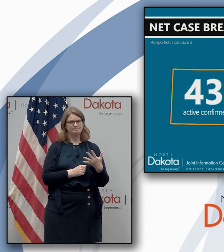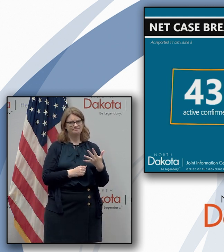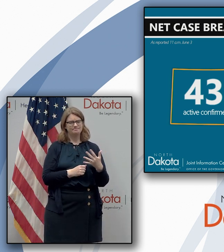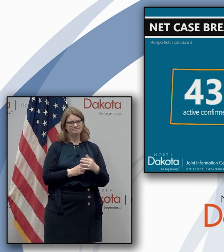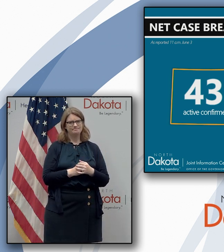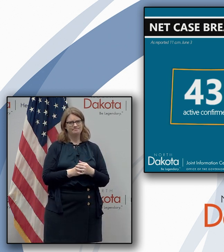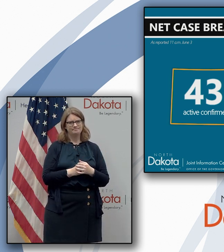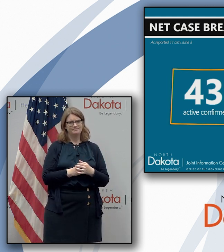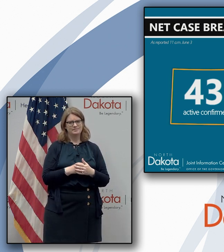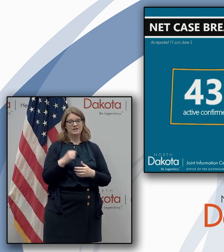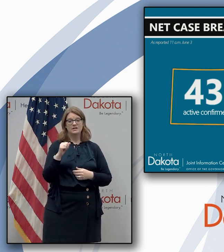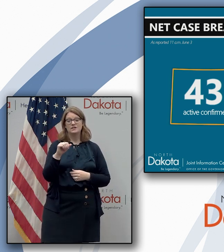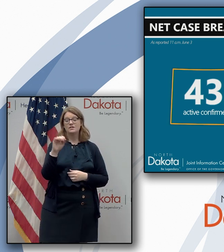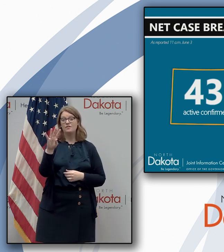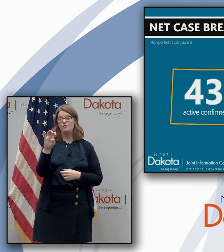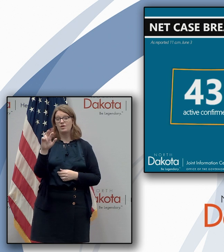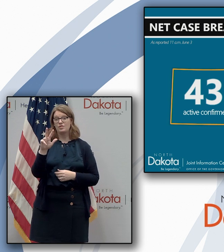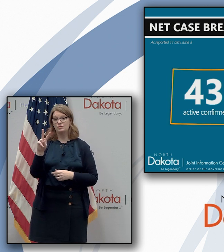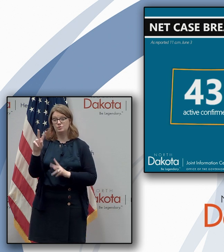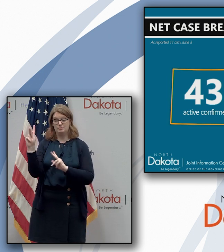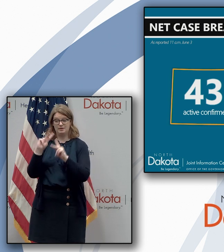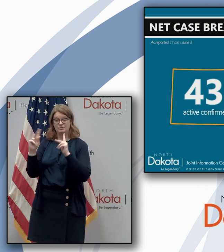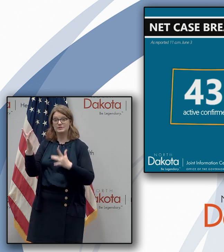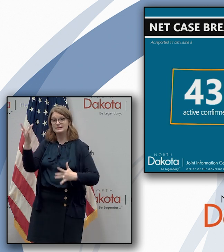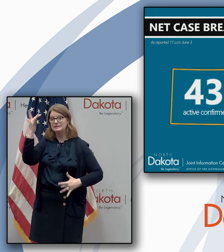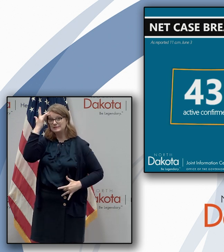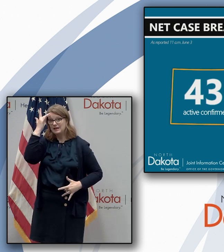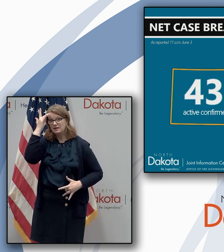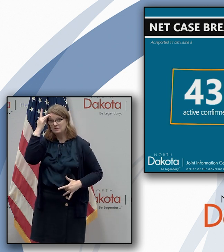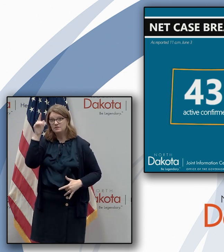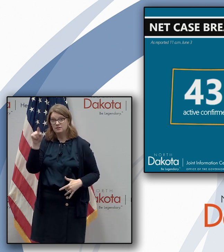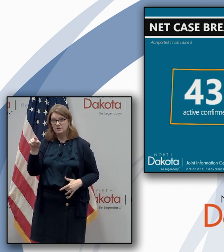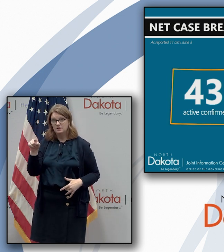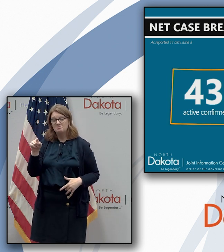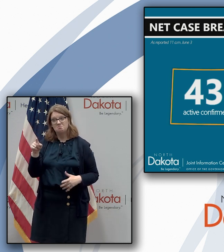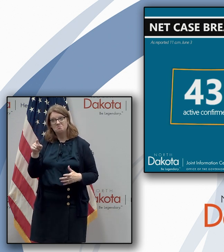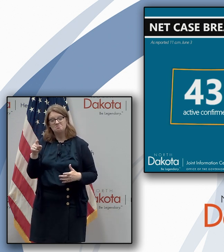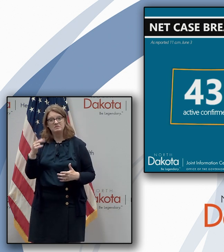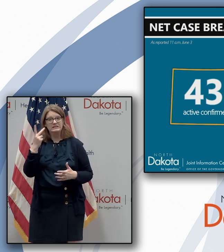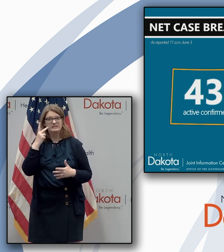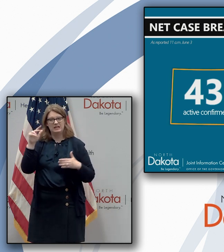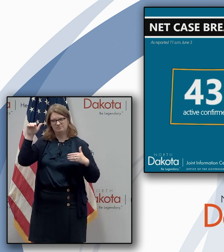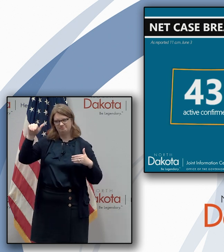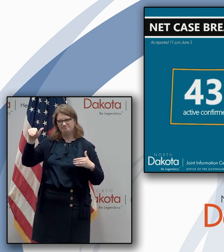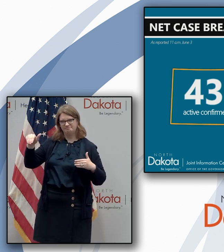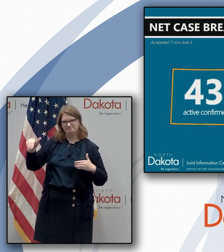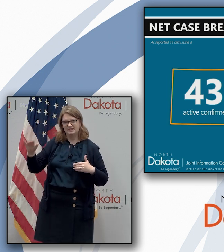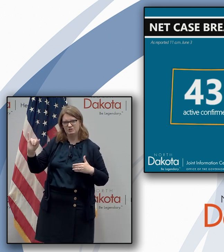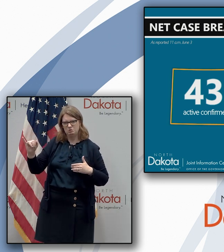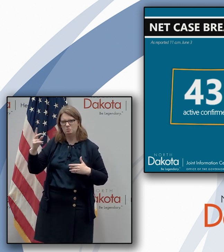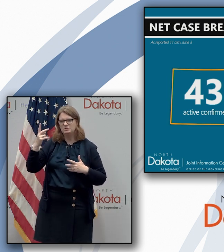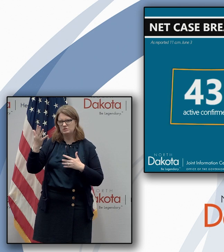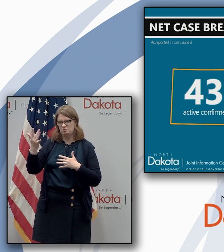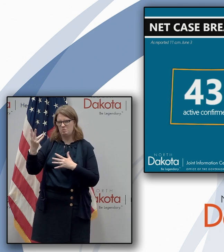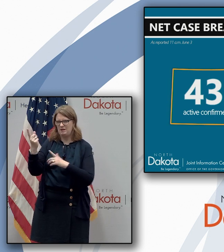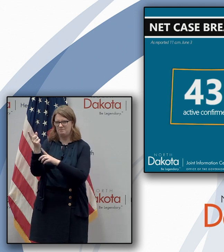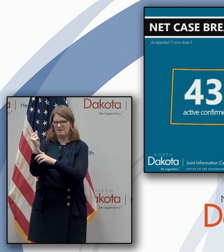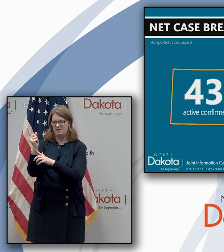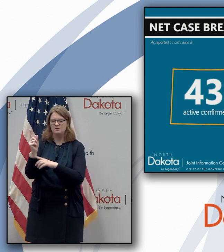The 432 active cases is part of a good trend line that has continued to go down. We'll take a look at that in a second.